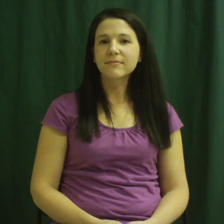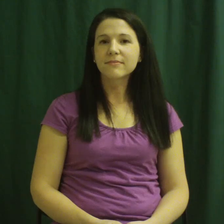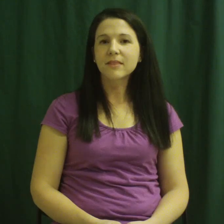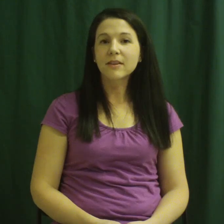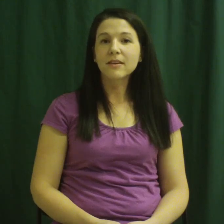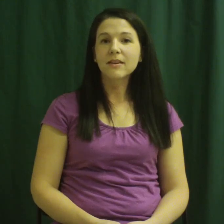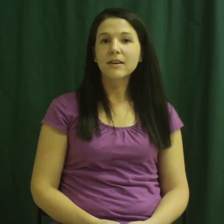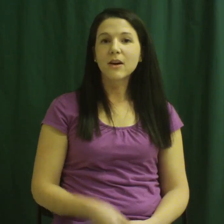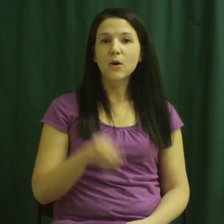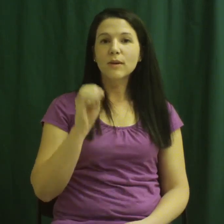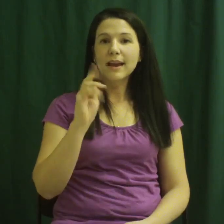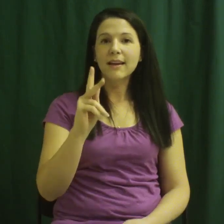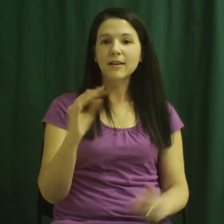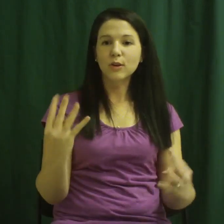Okay, look up here.